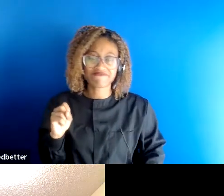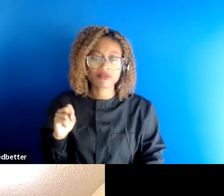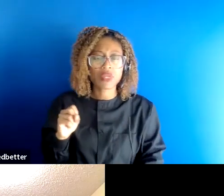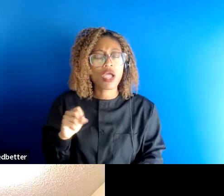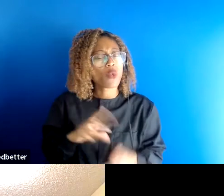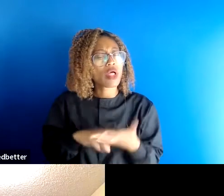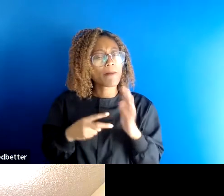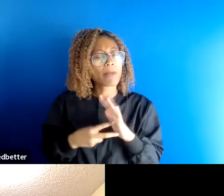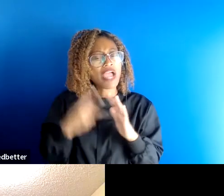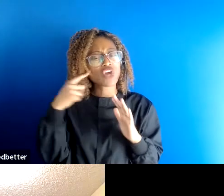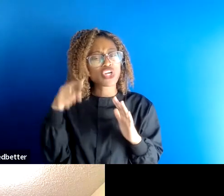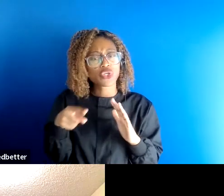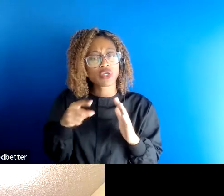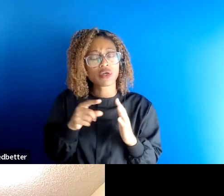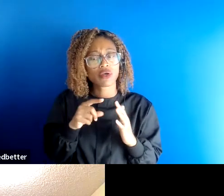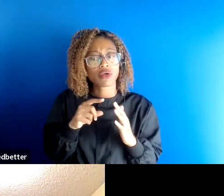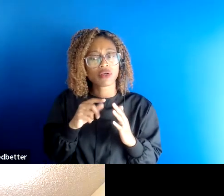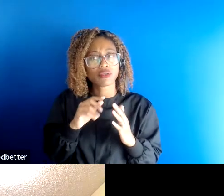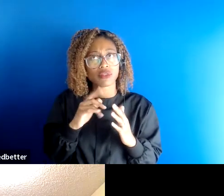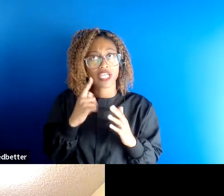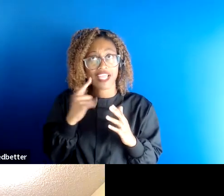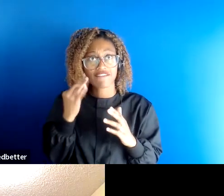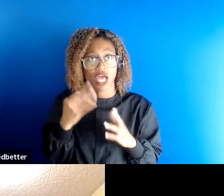mean for you to be an accomplice? And they said, well,